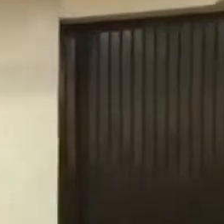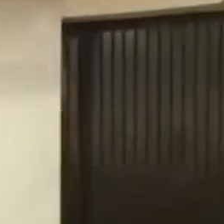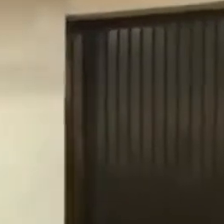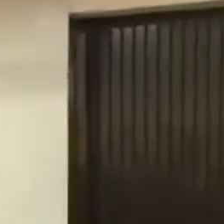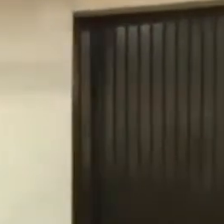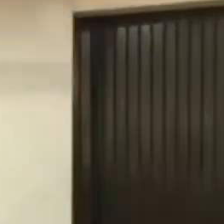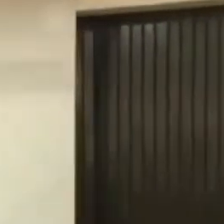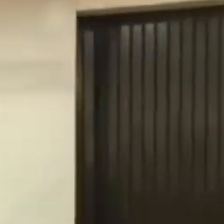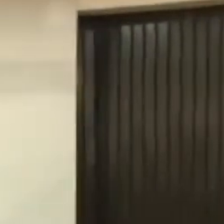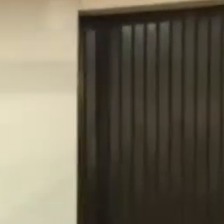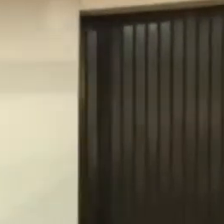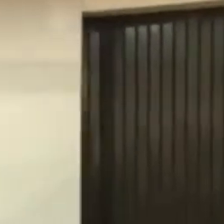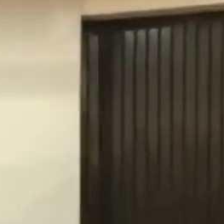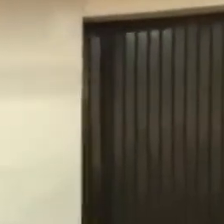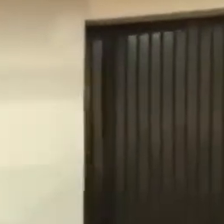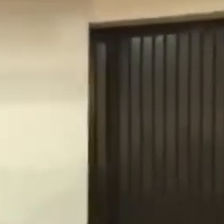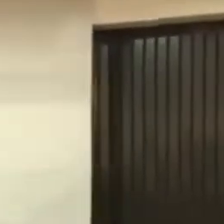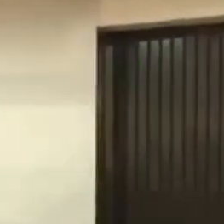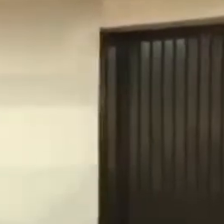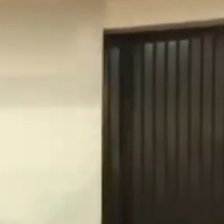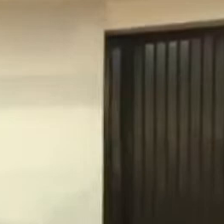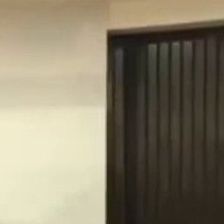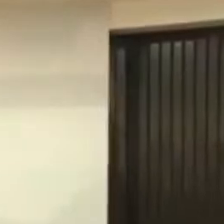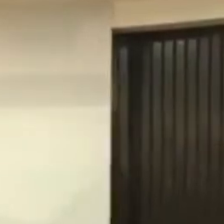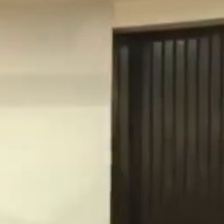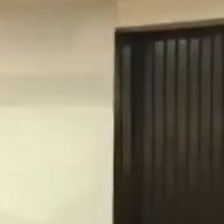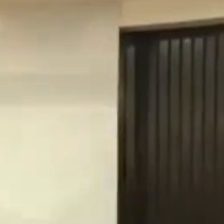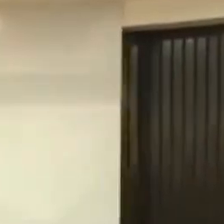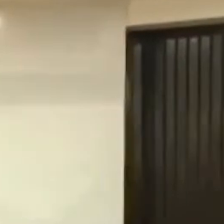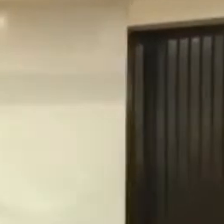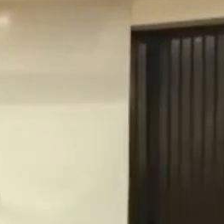Thank you. Sorry? You want to say that?